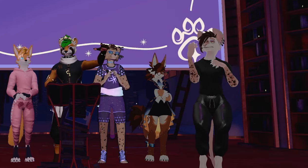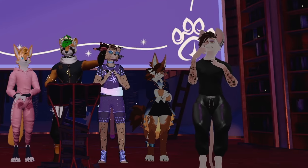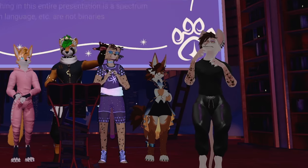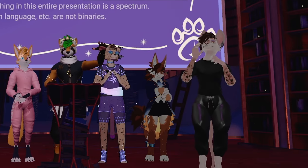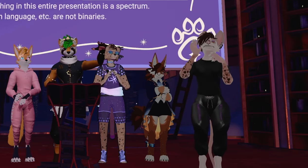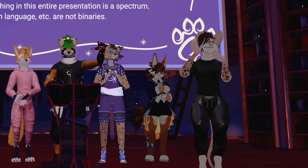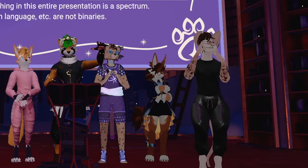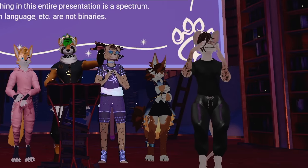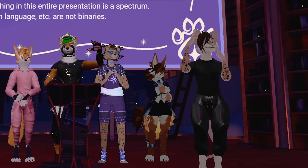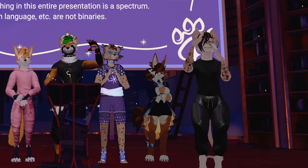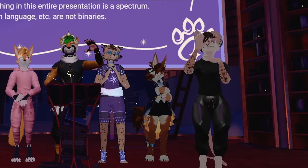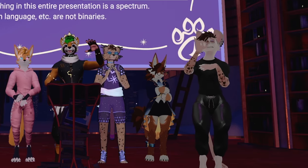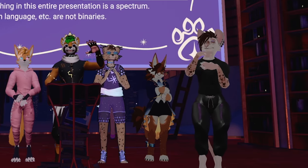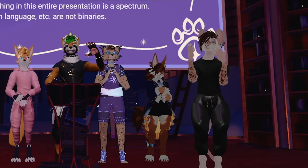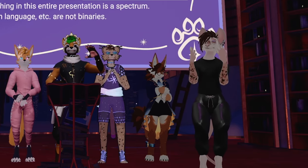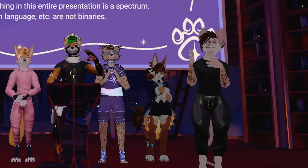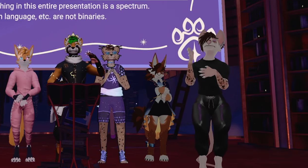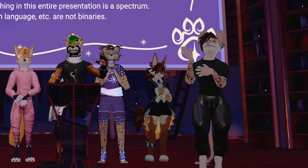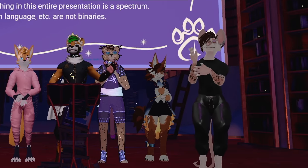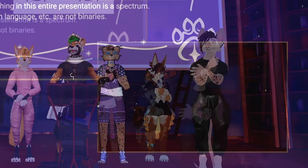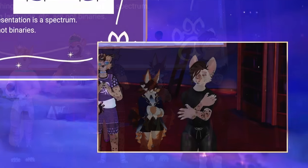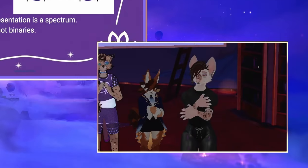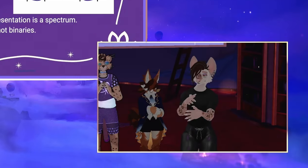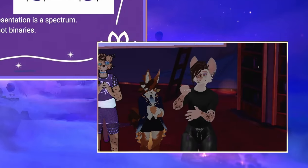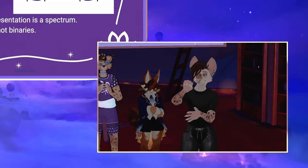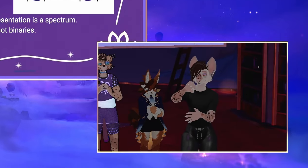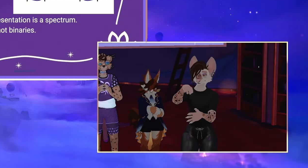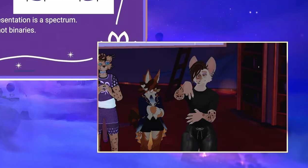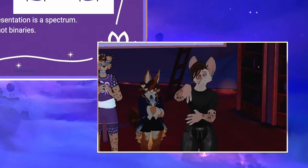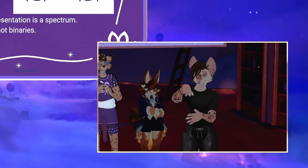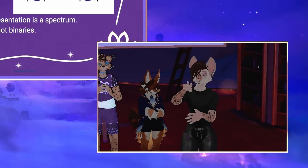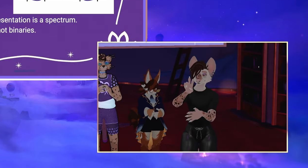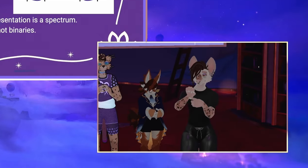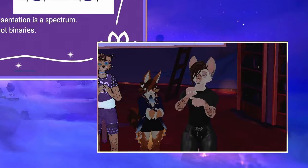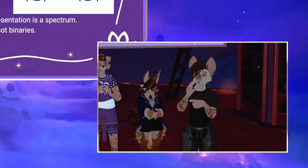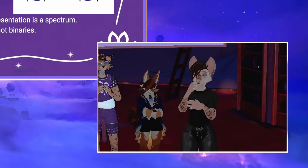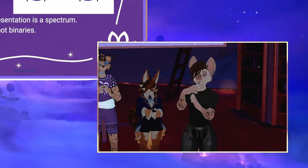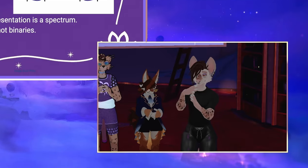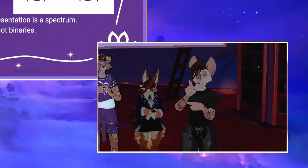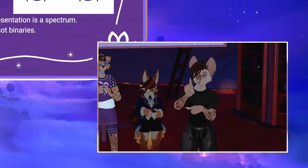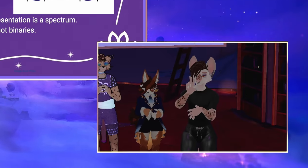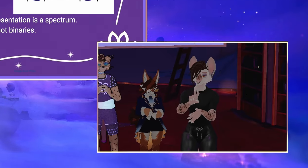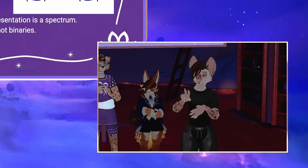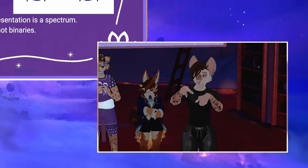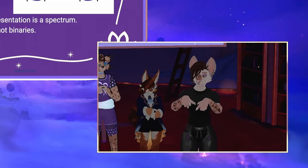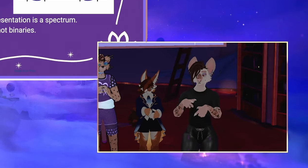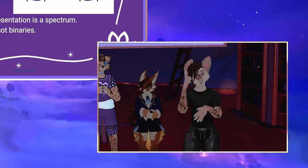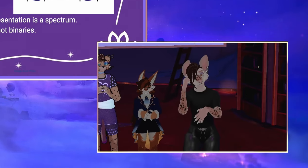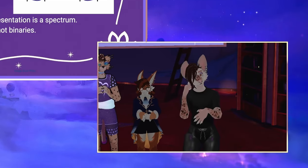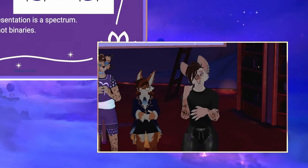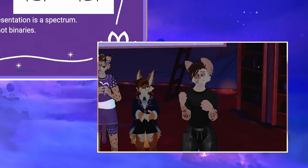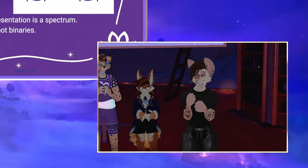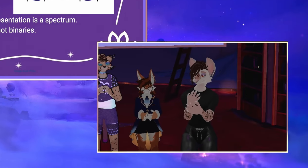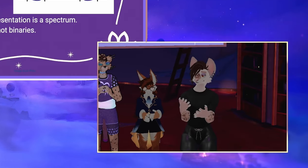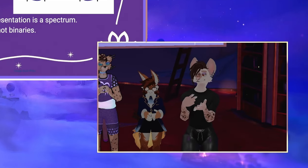spectrum. Because everything we talk about today is somewhere on a spectrum. Just like everything in life, sign